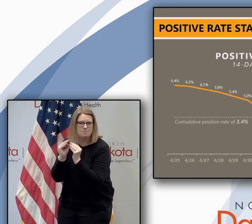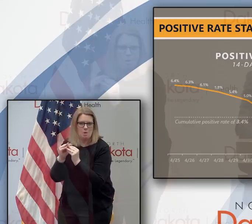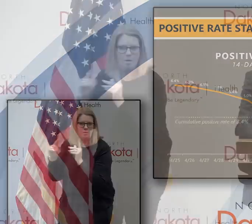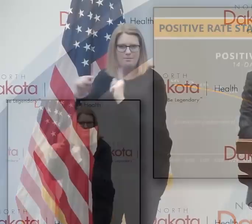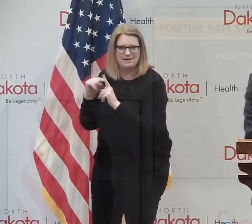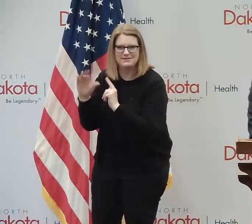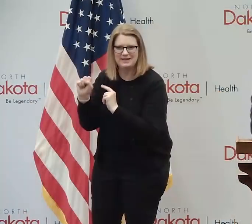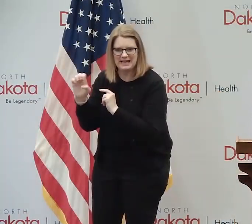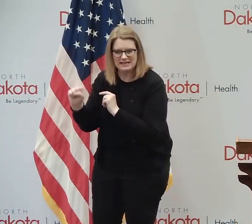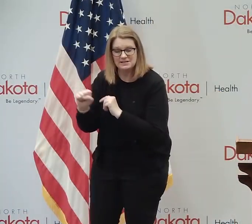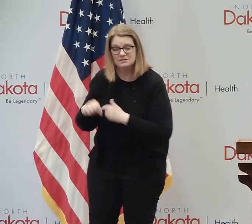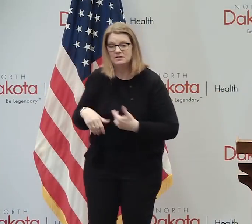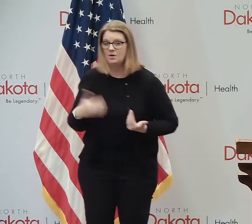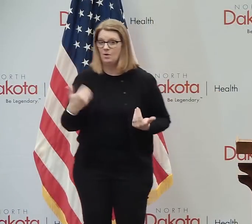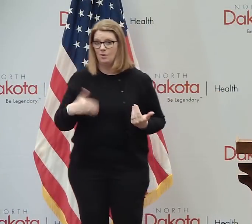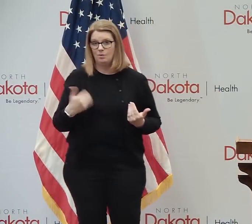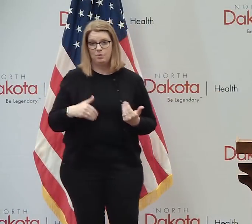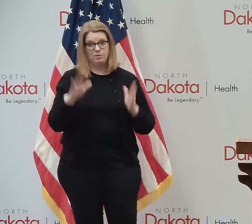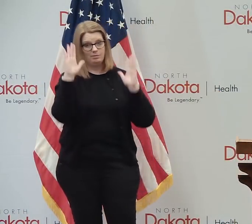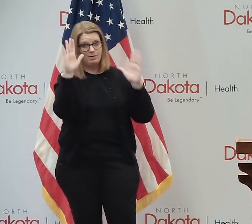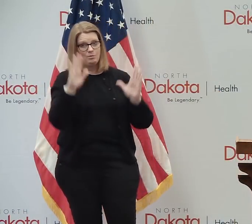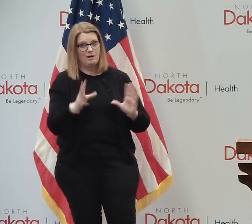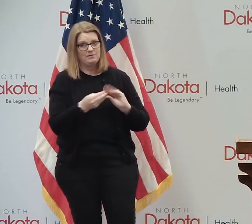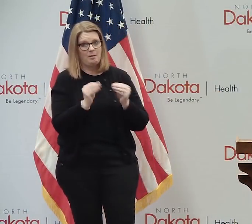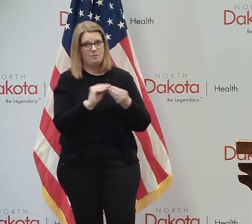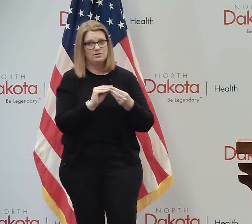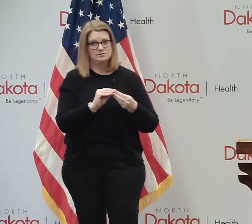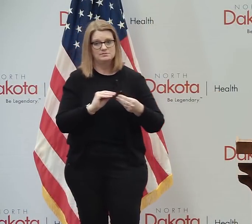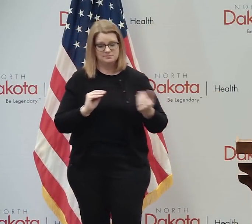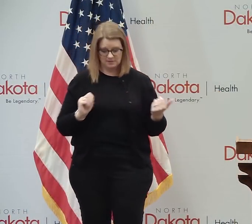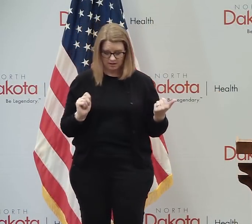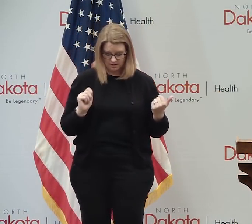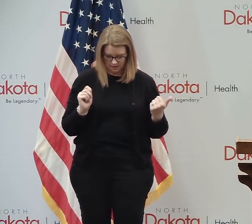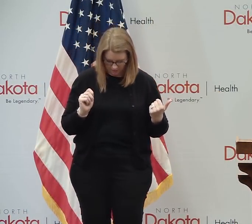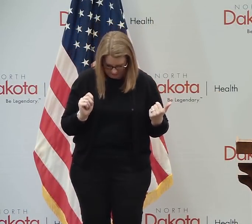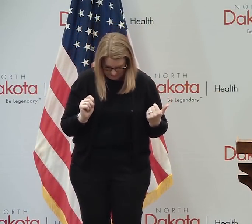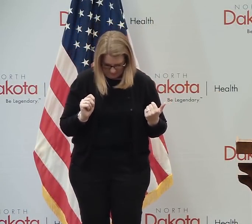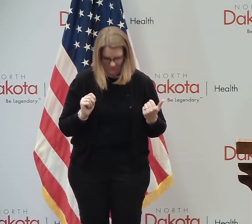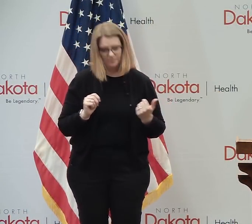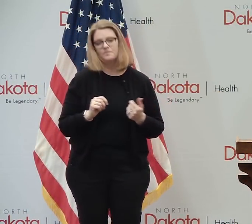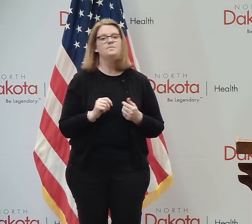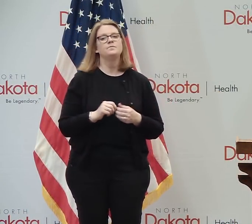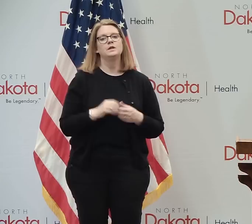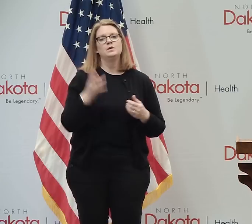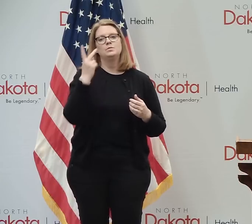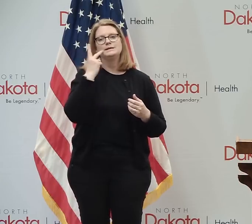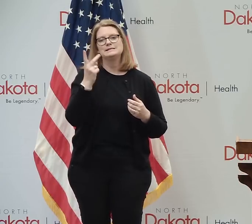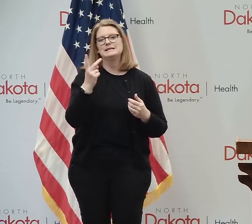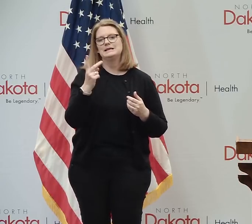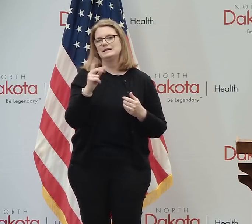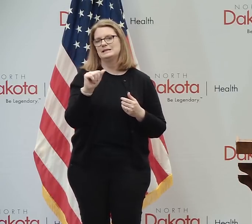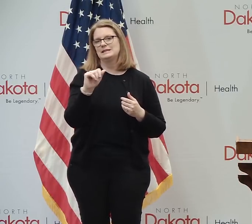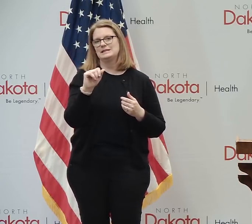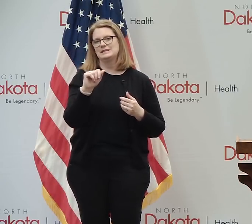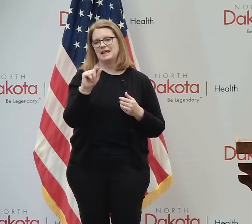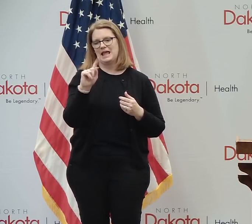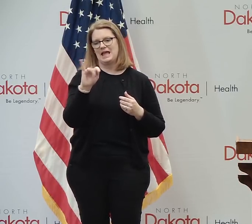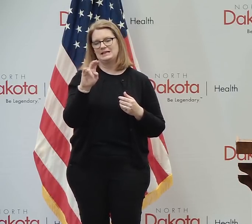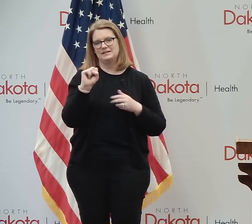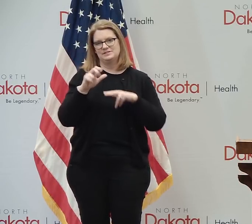all, great numbers, particularly when we see that that actives, decreasing by 17 from